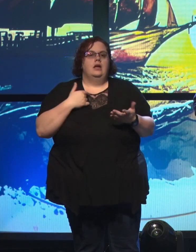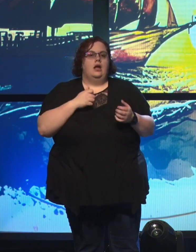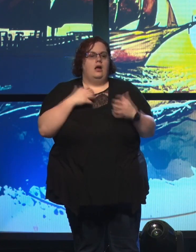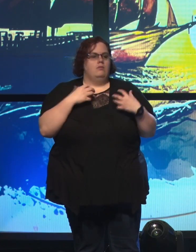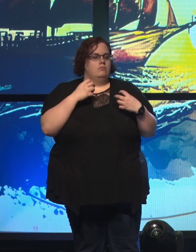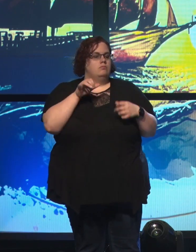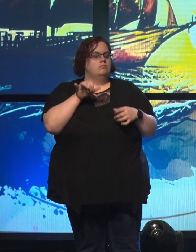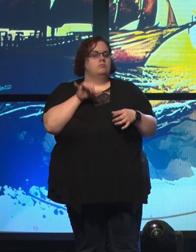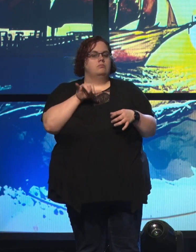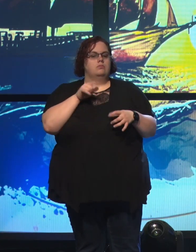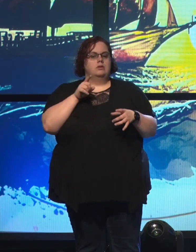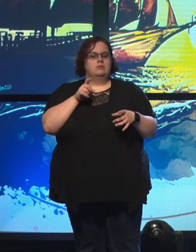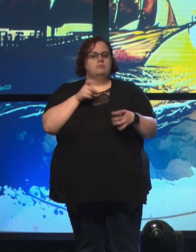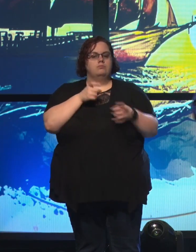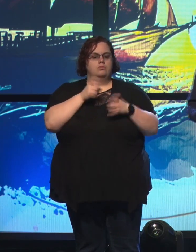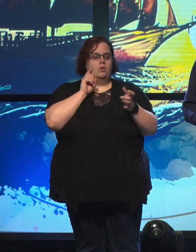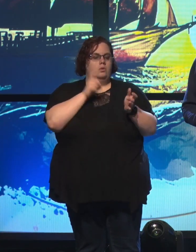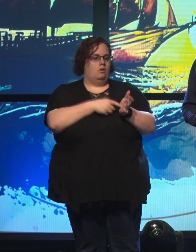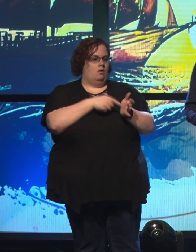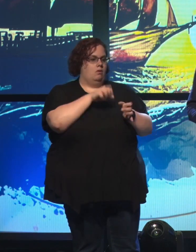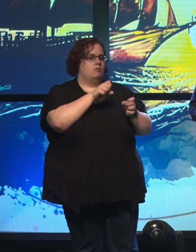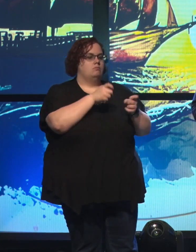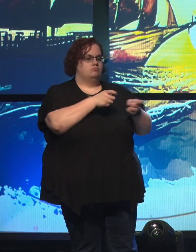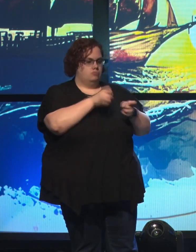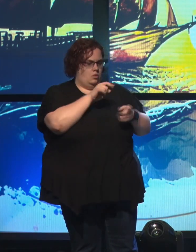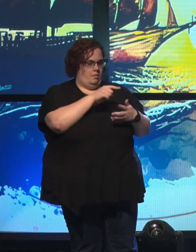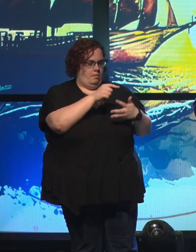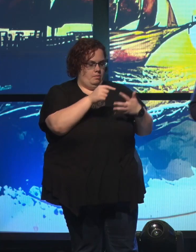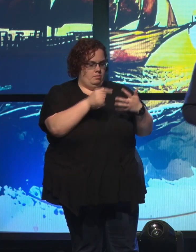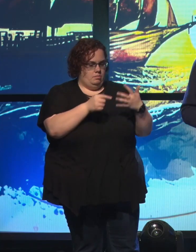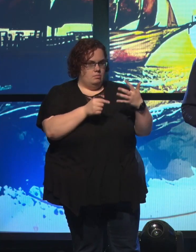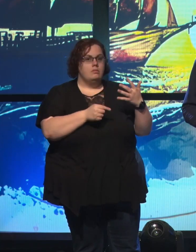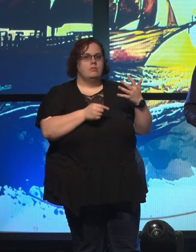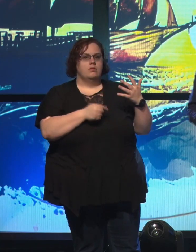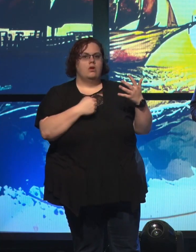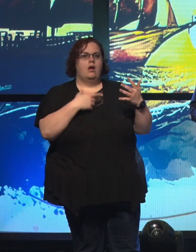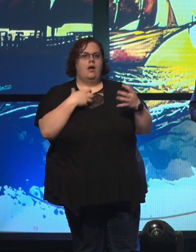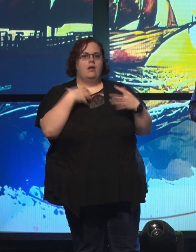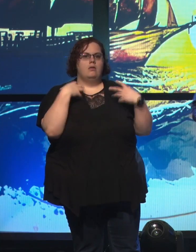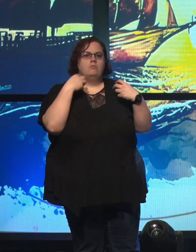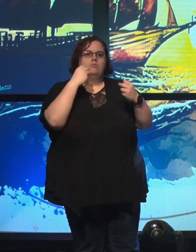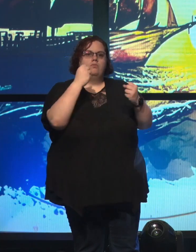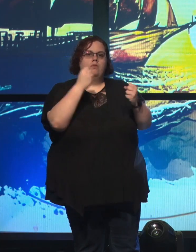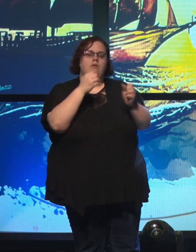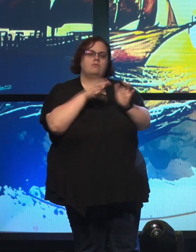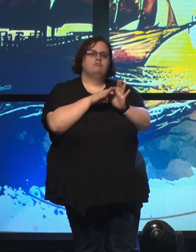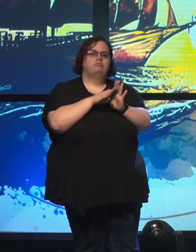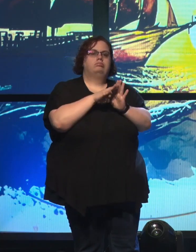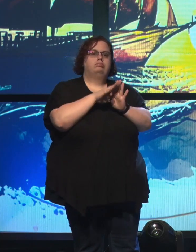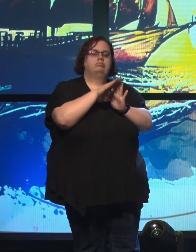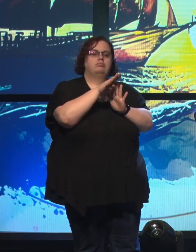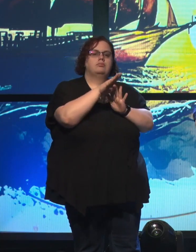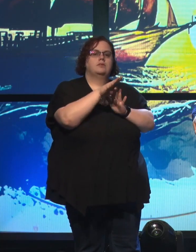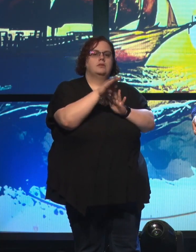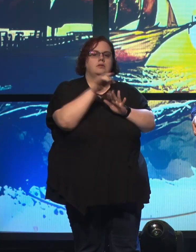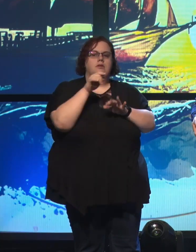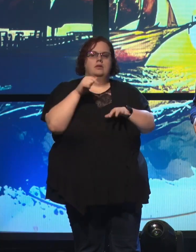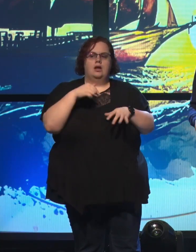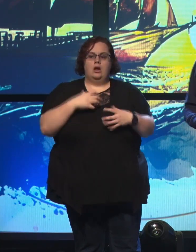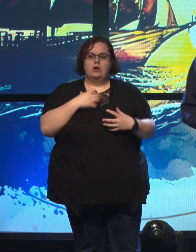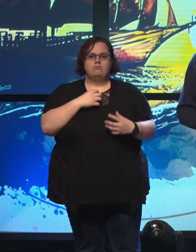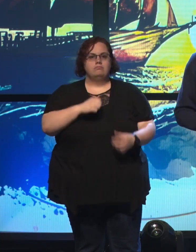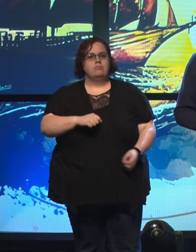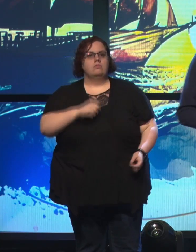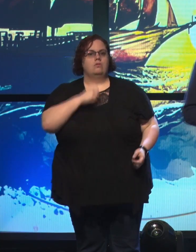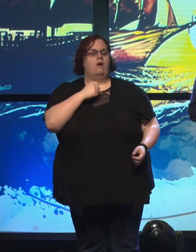can control this I can control, I can't control that. And so bravery builds up. And here's the thing about confidence. This is what